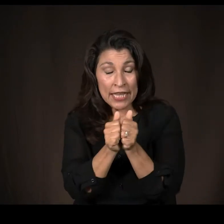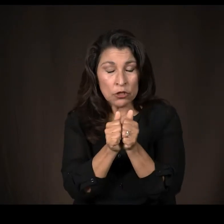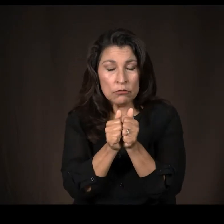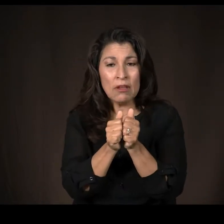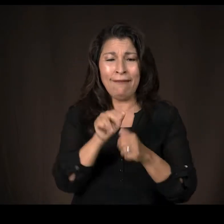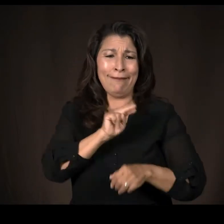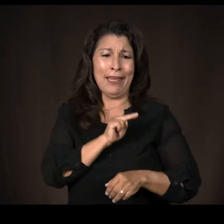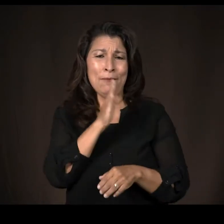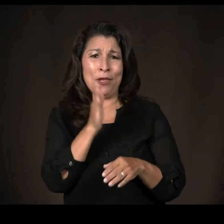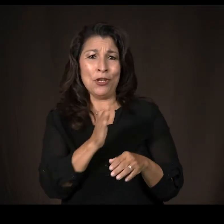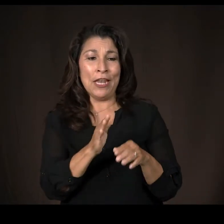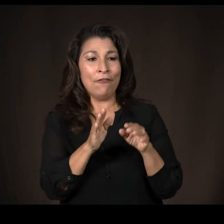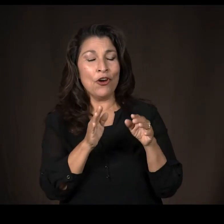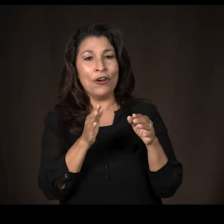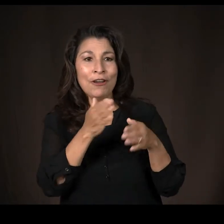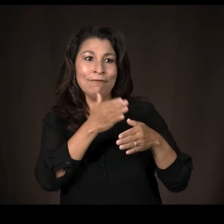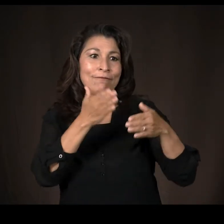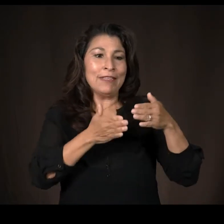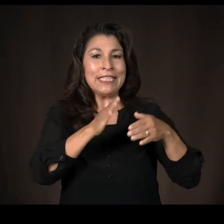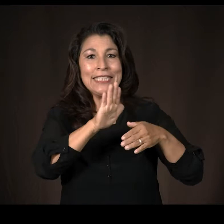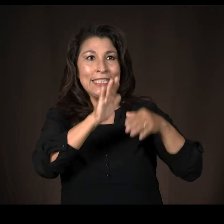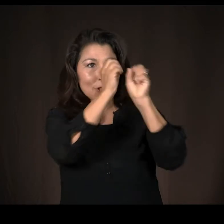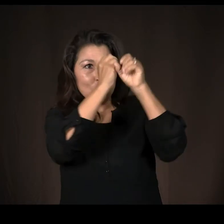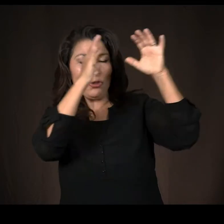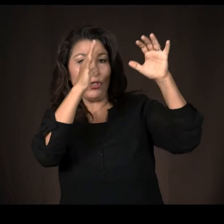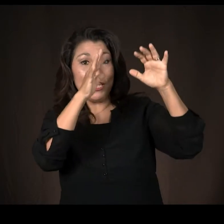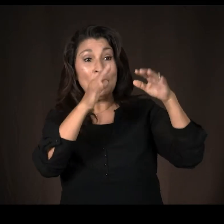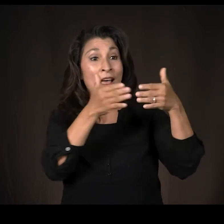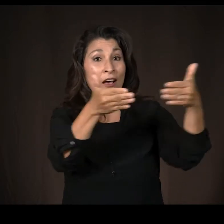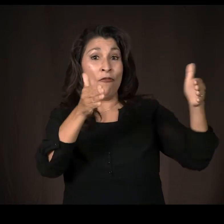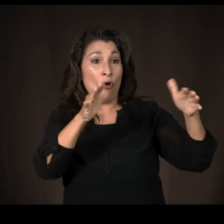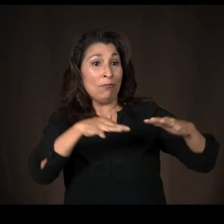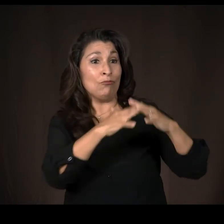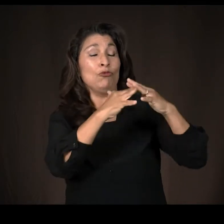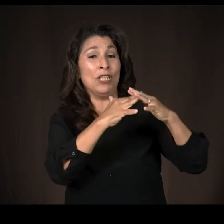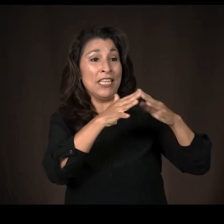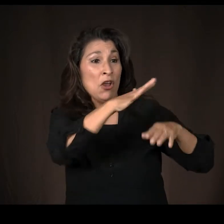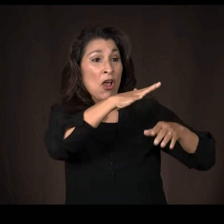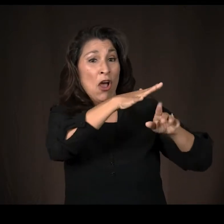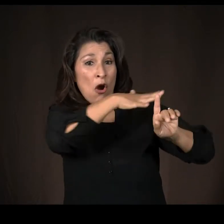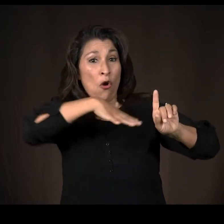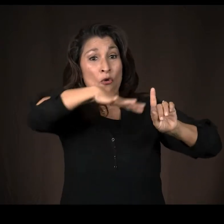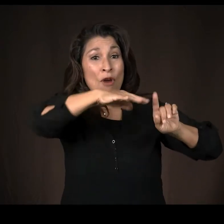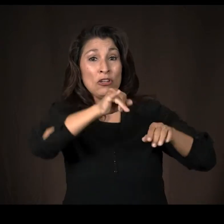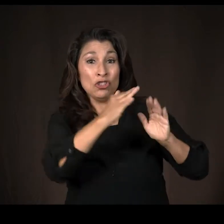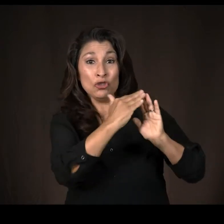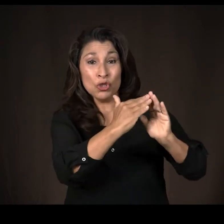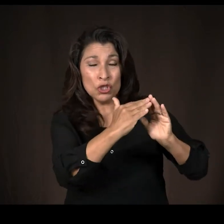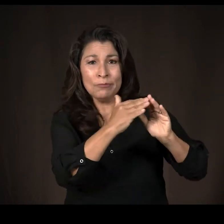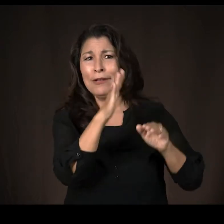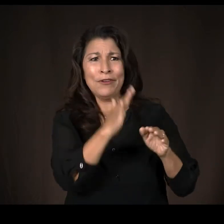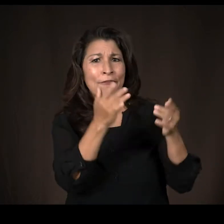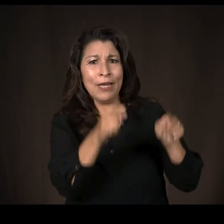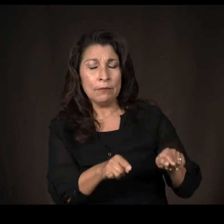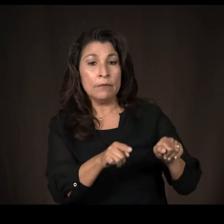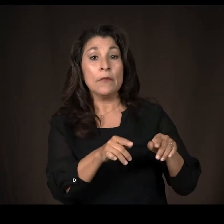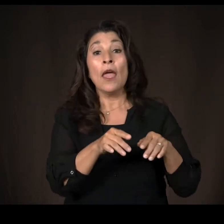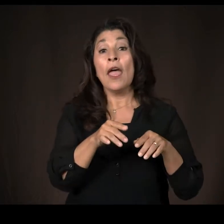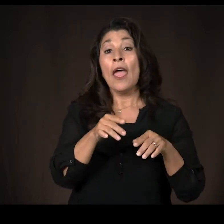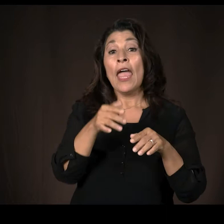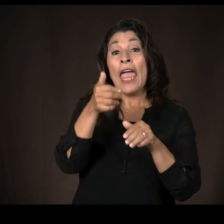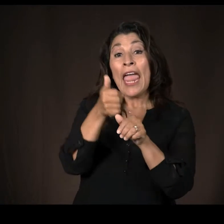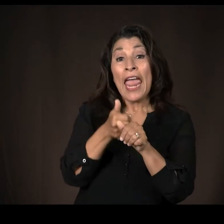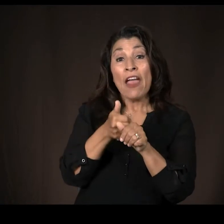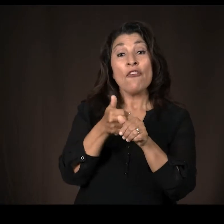Now, Nehemiah could have never fulfilled his dream of rebuilding the wall around Jerusalem by himself alone. It would have never happened.